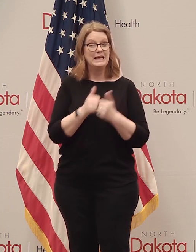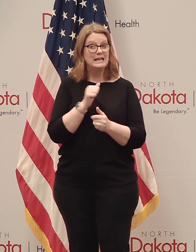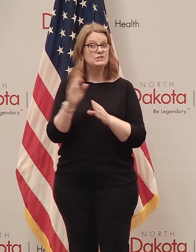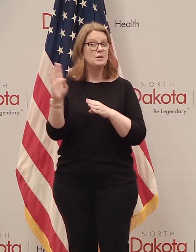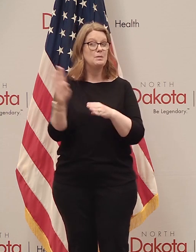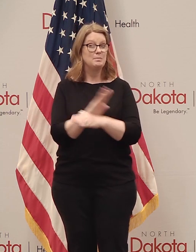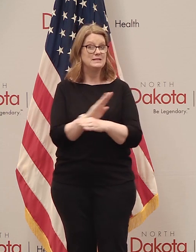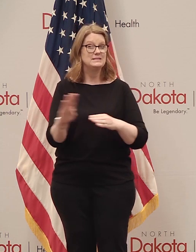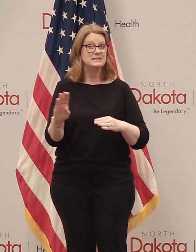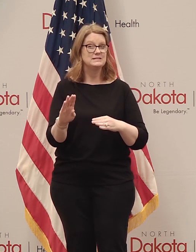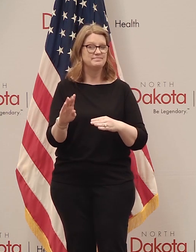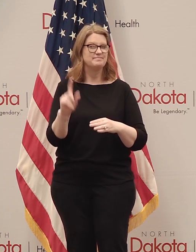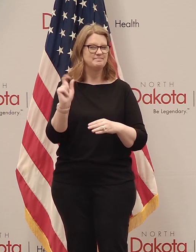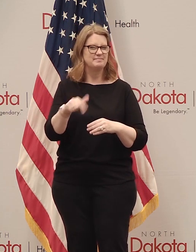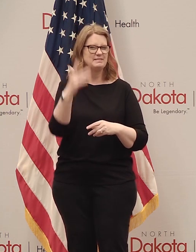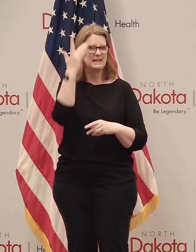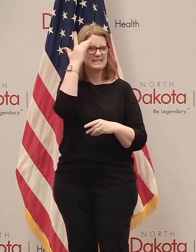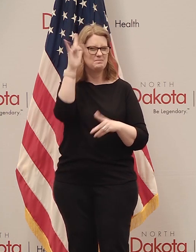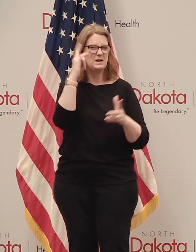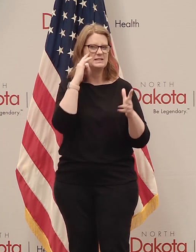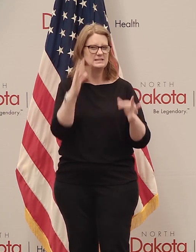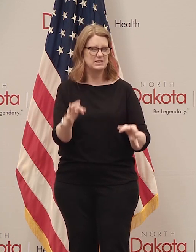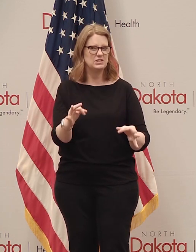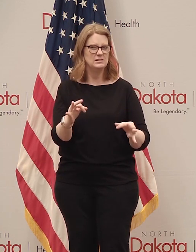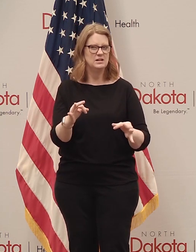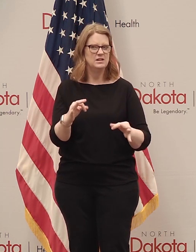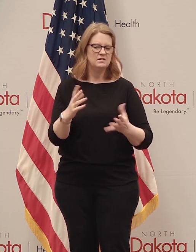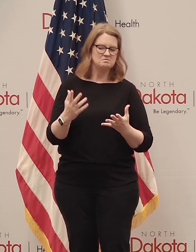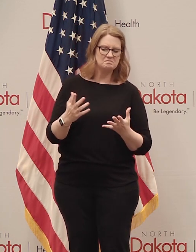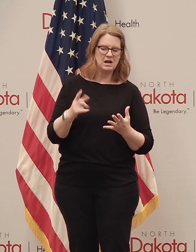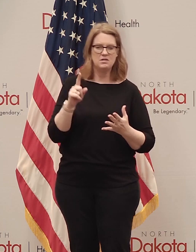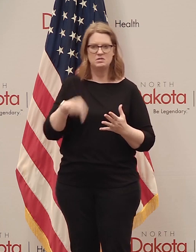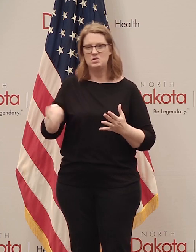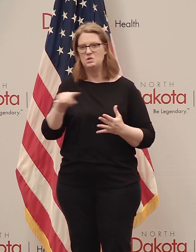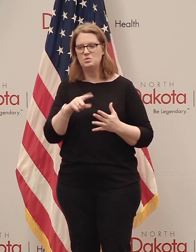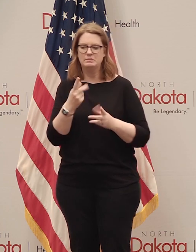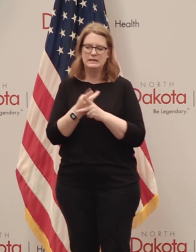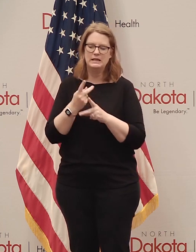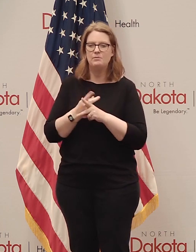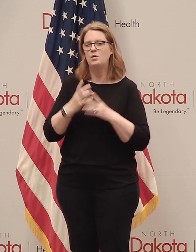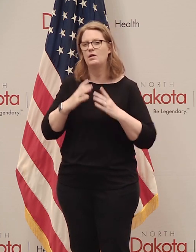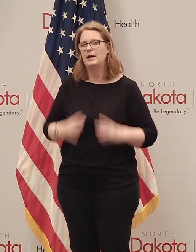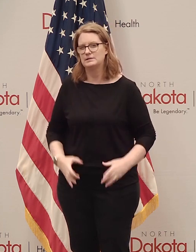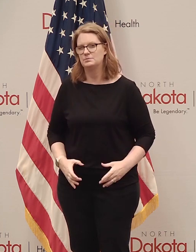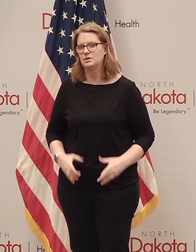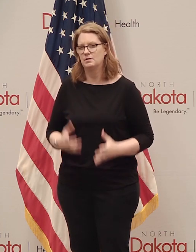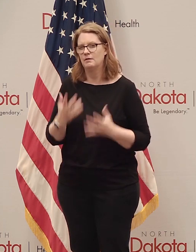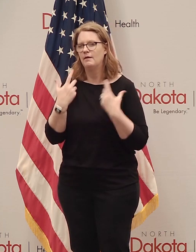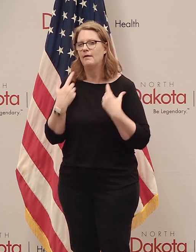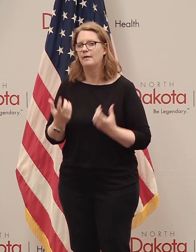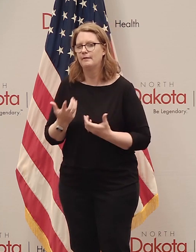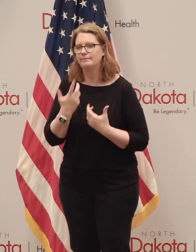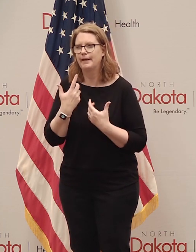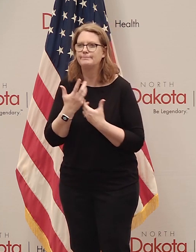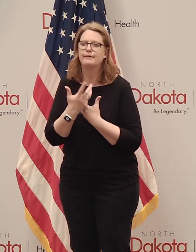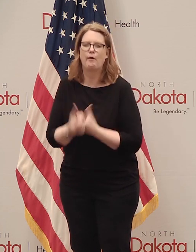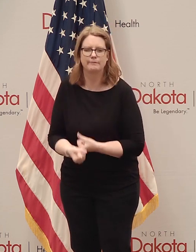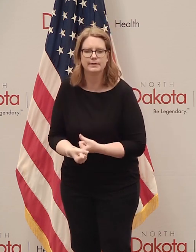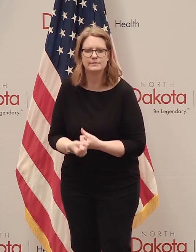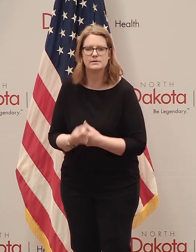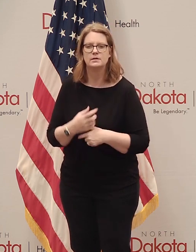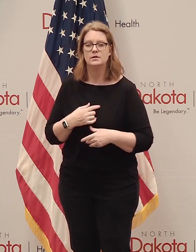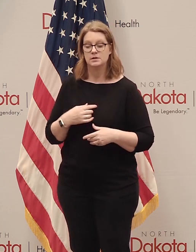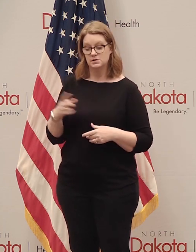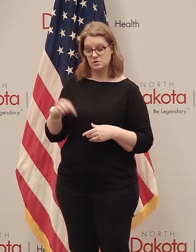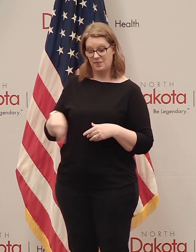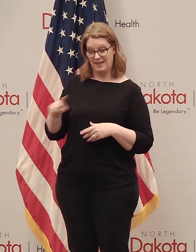to make the smart decisions about how they restore their customer and consumer confidence, and they take actions that allow them not only to reopen, but to